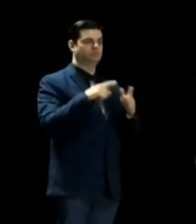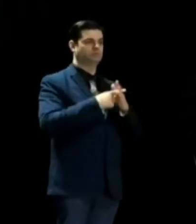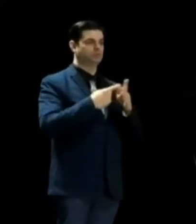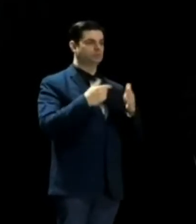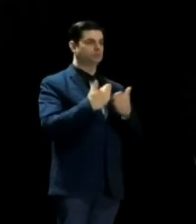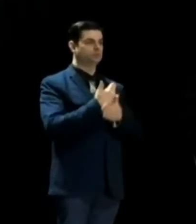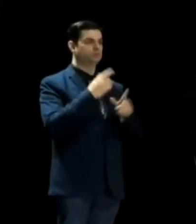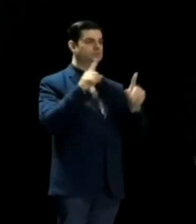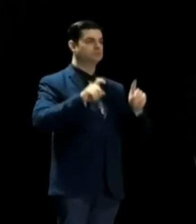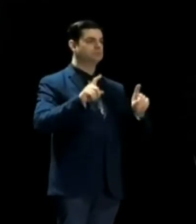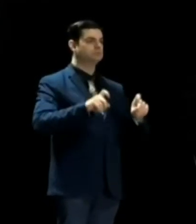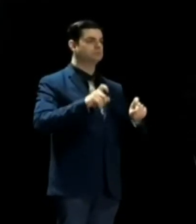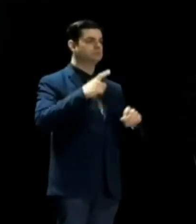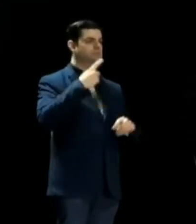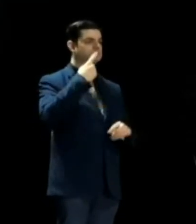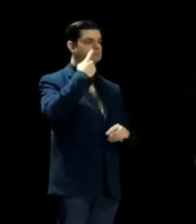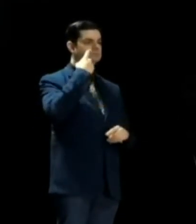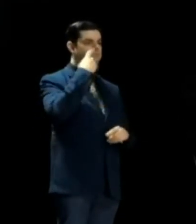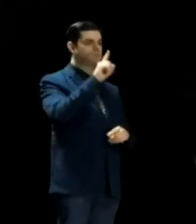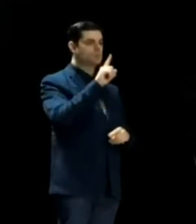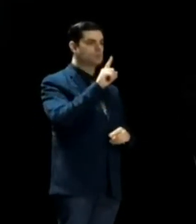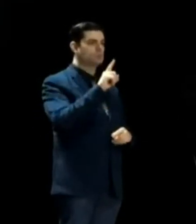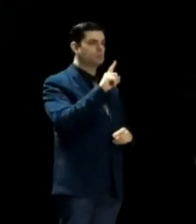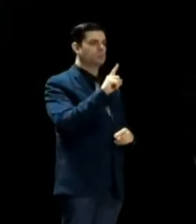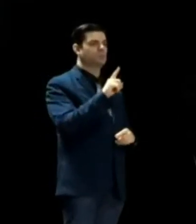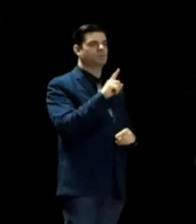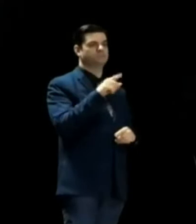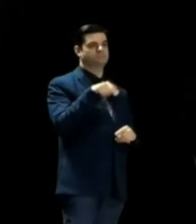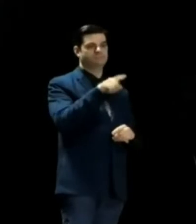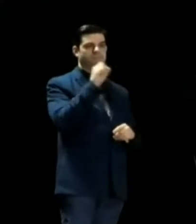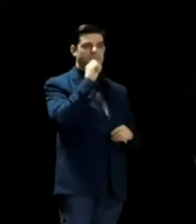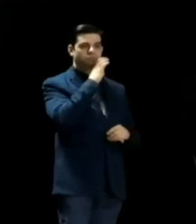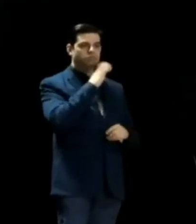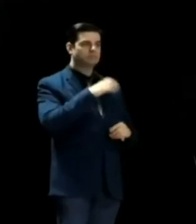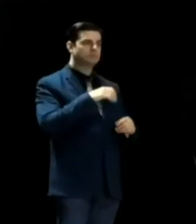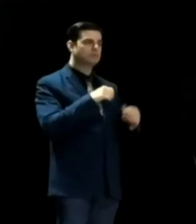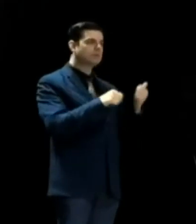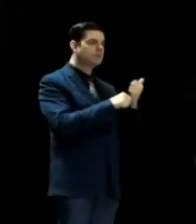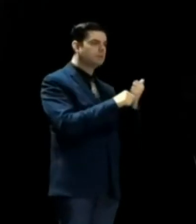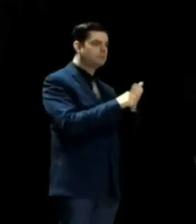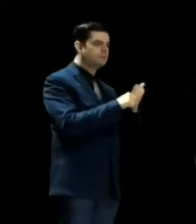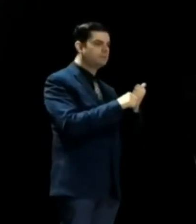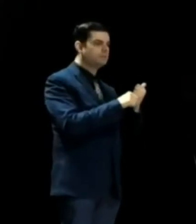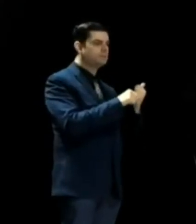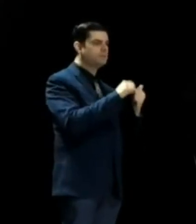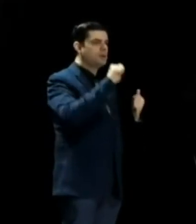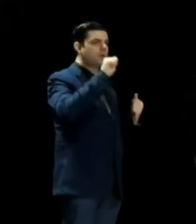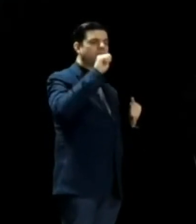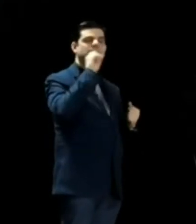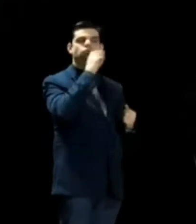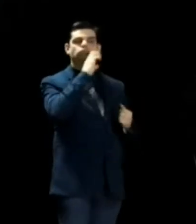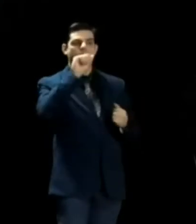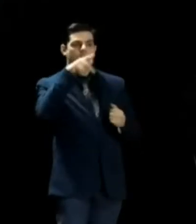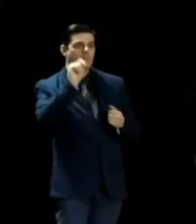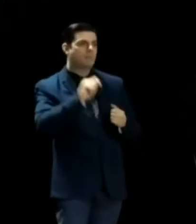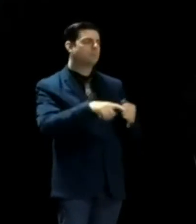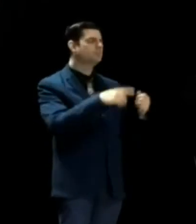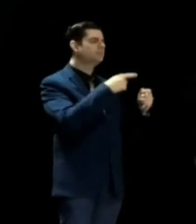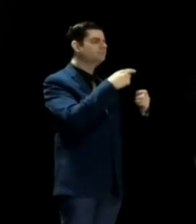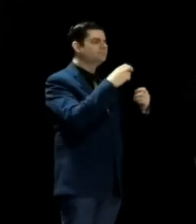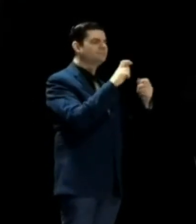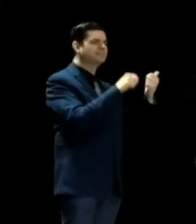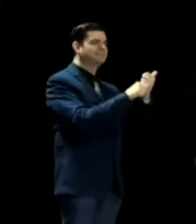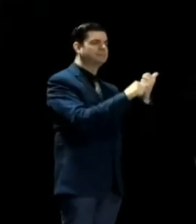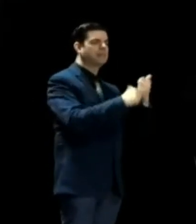assisted living and independent living facilities and senior apartments. Again, we're going to be